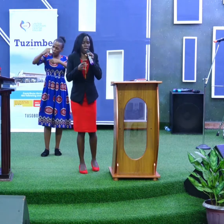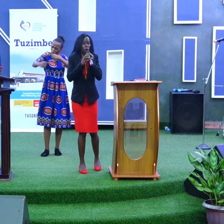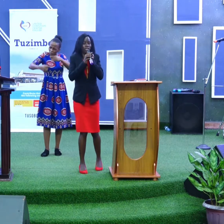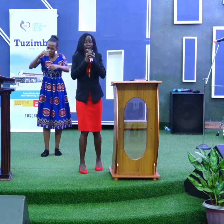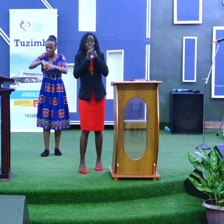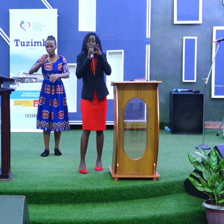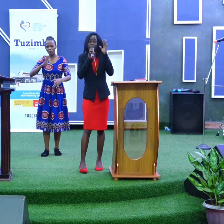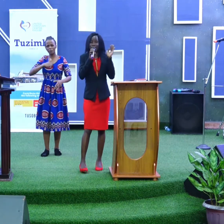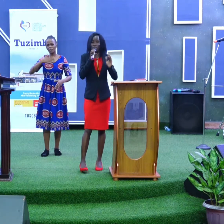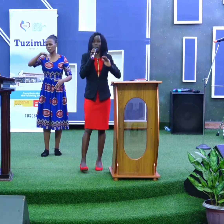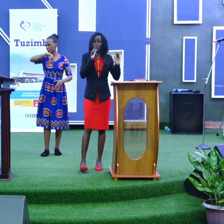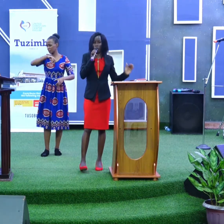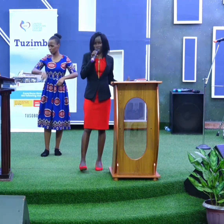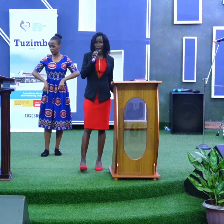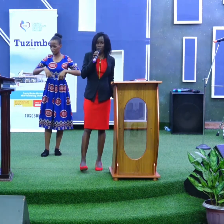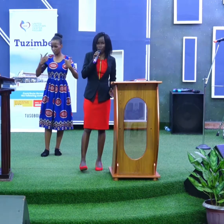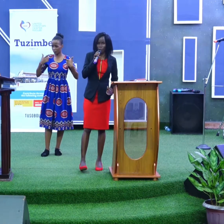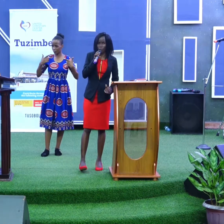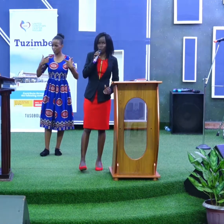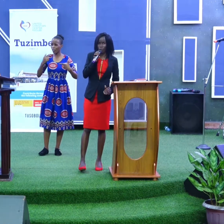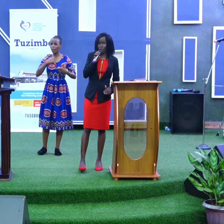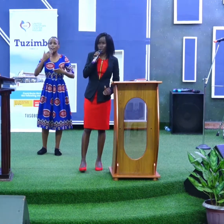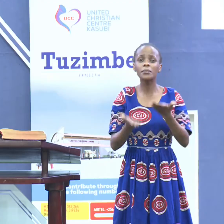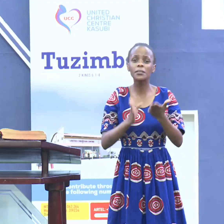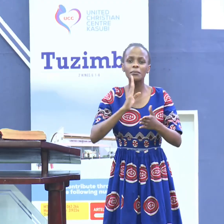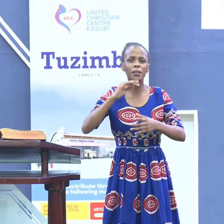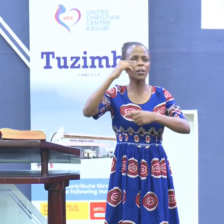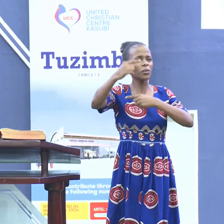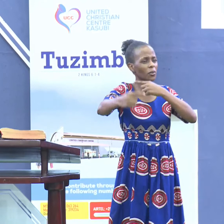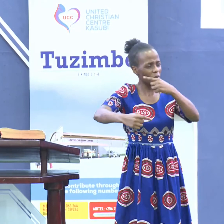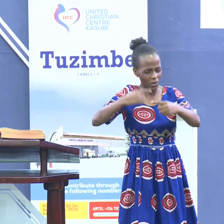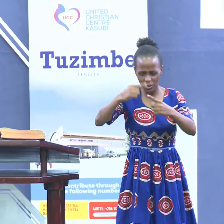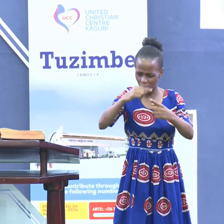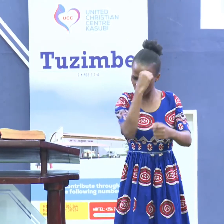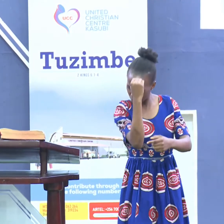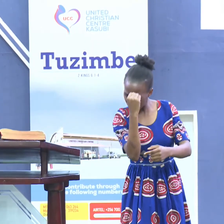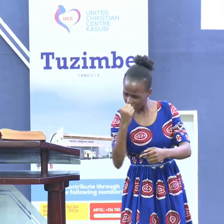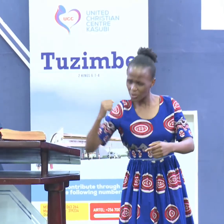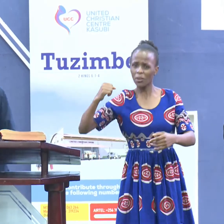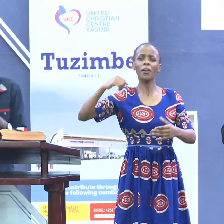Because I may be living my own life. I may be